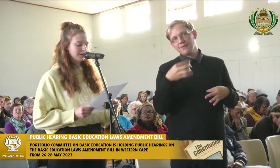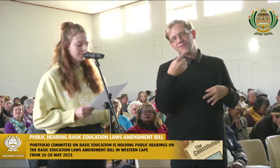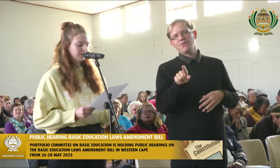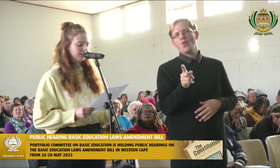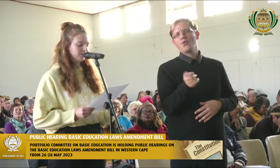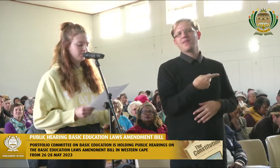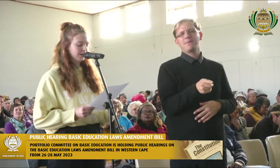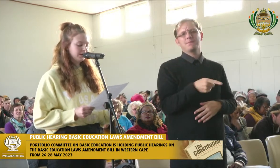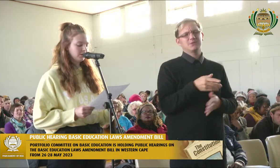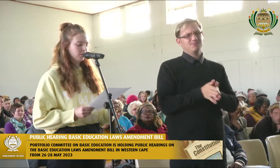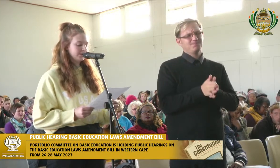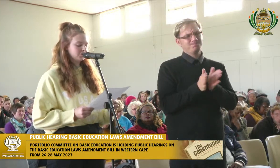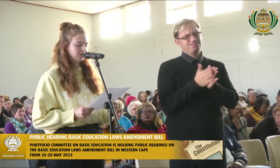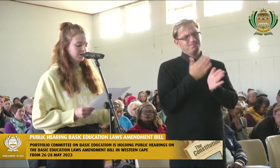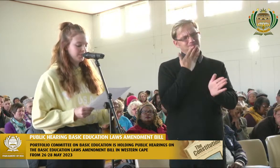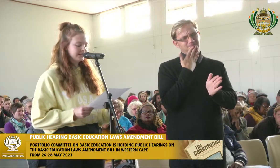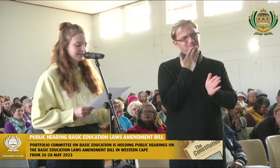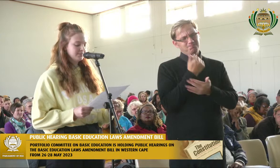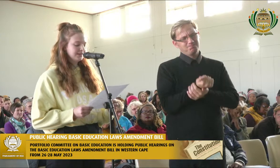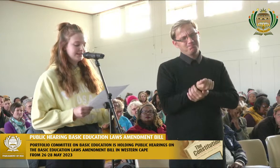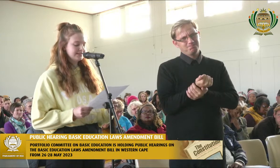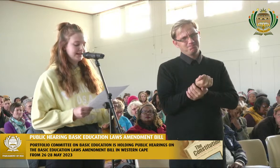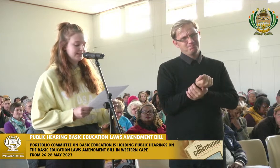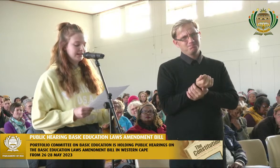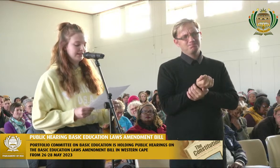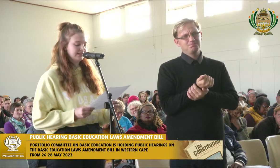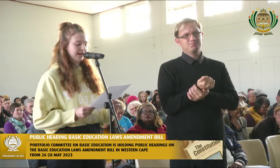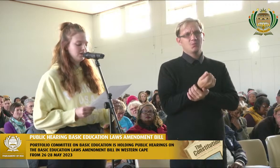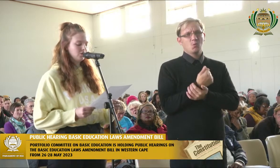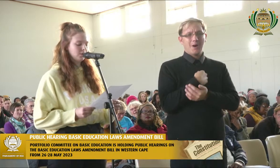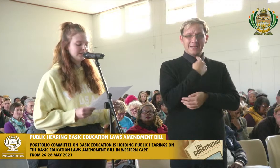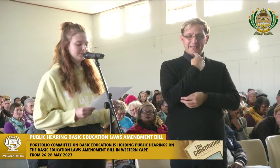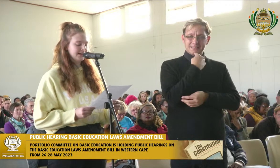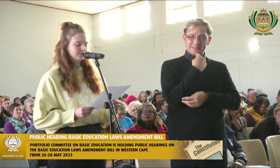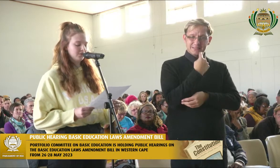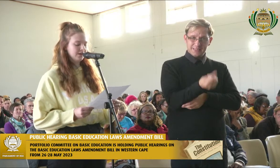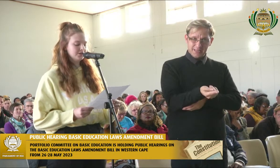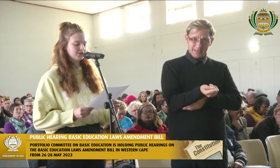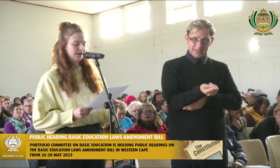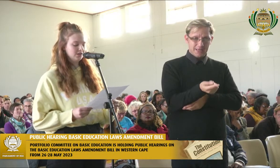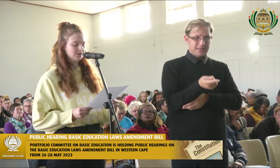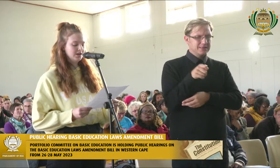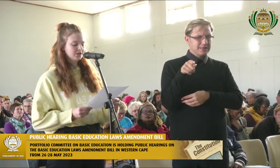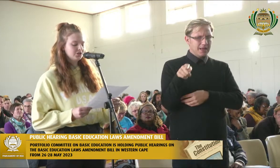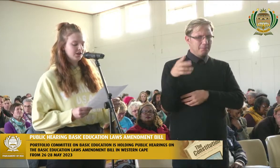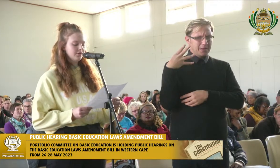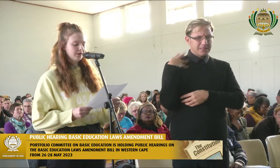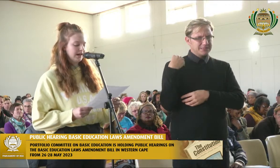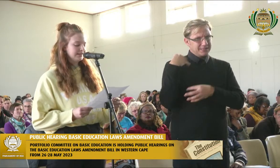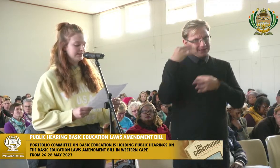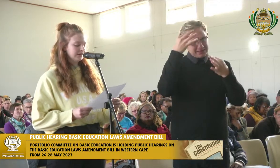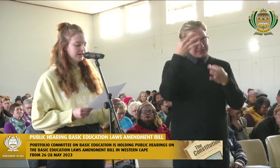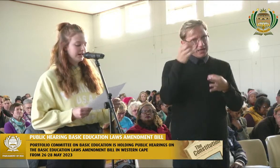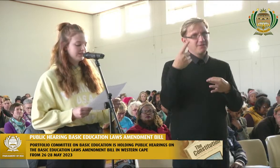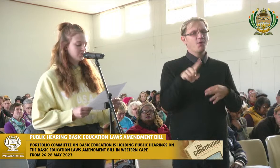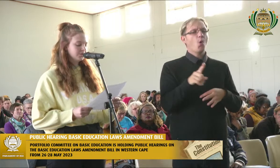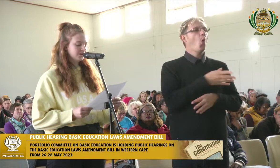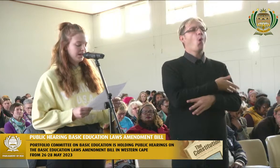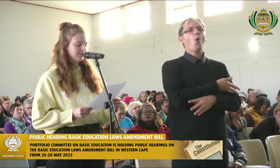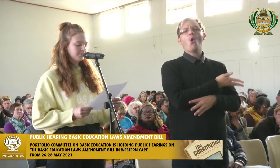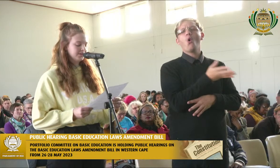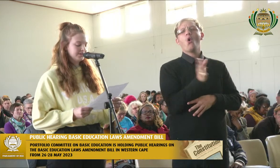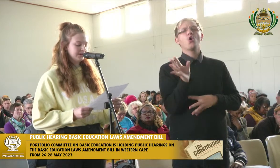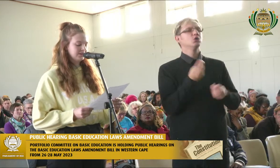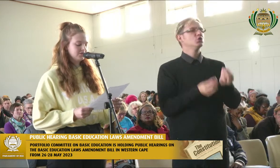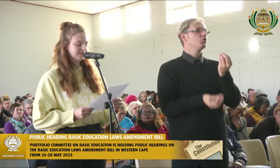appealing to people and avoiding the question, simply stating that they know what is best for every child, generalizing and